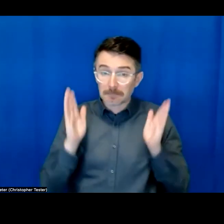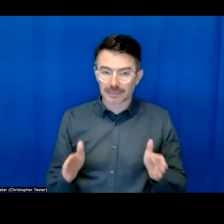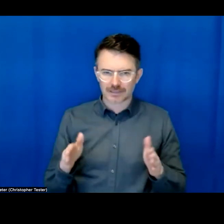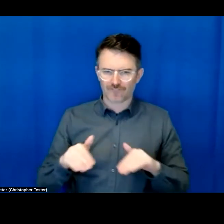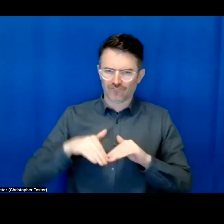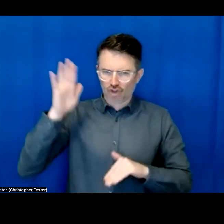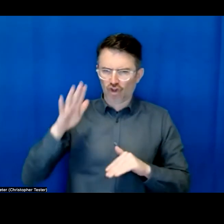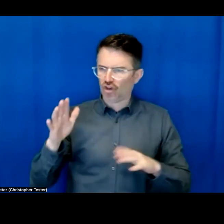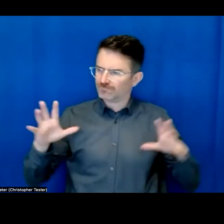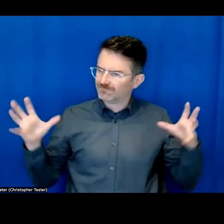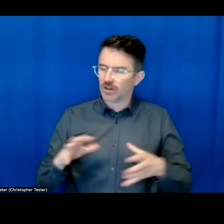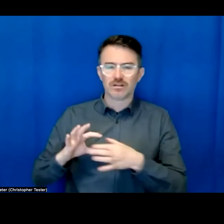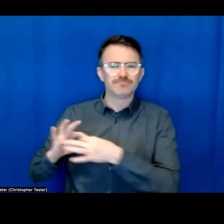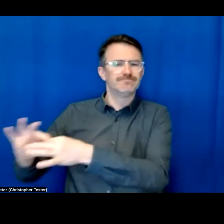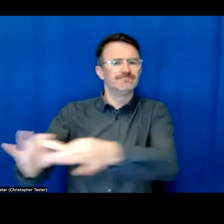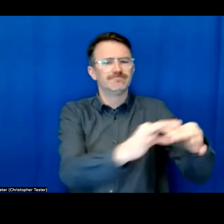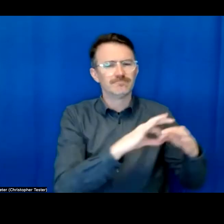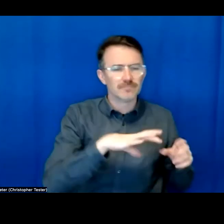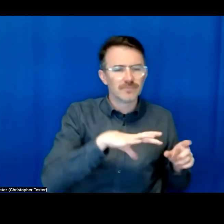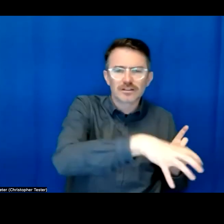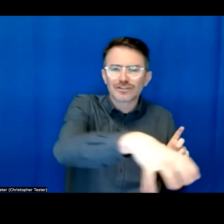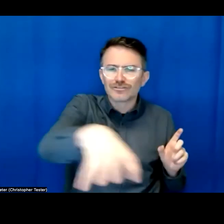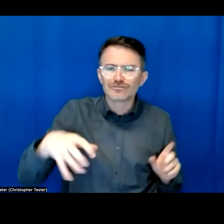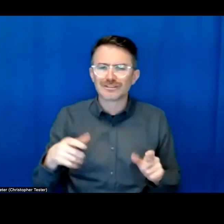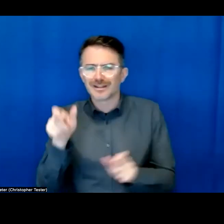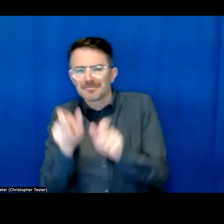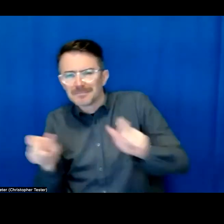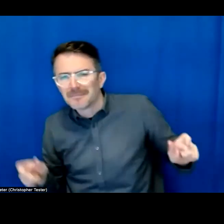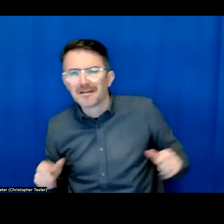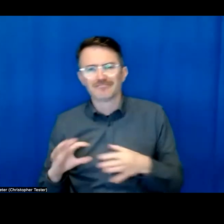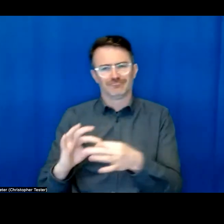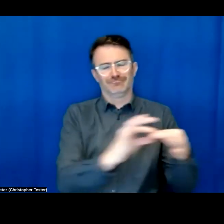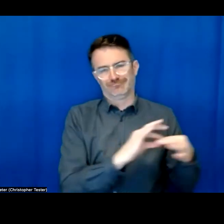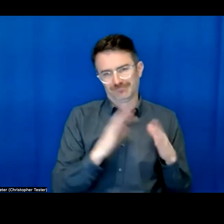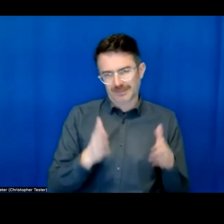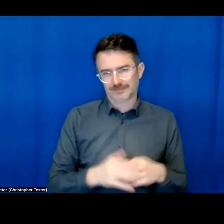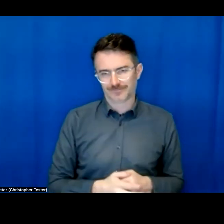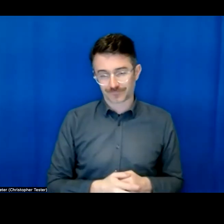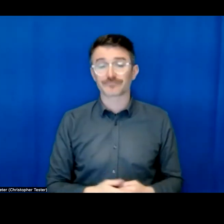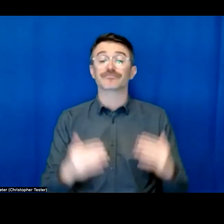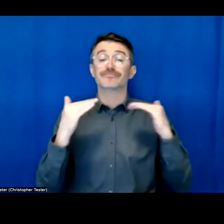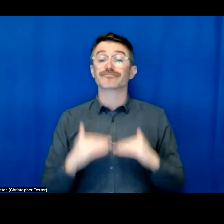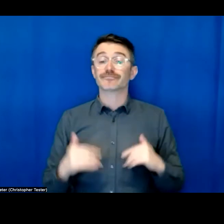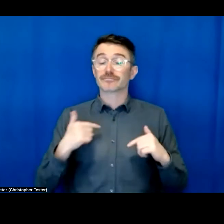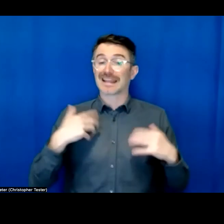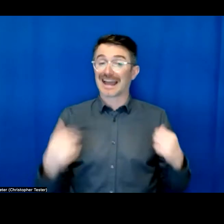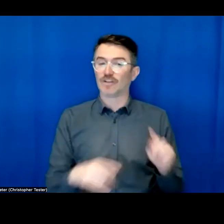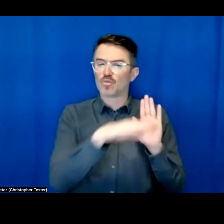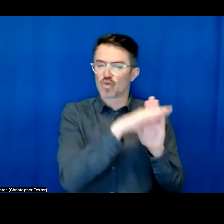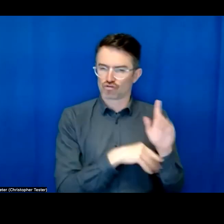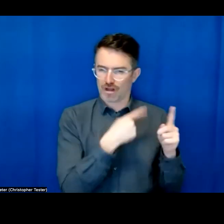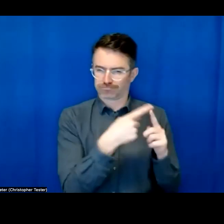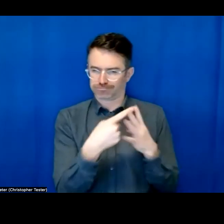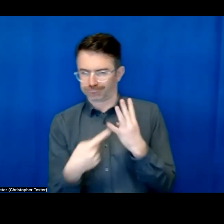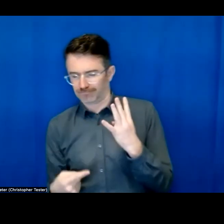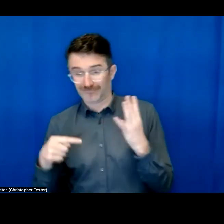Local Initiatives, for example, as well as the Women's Voice and Leadership Program, we are providing grants to local